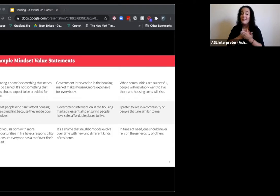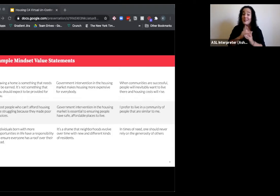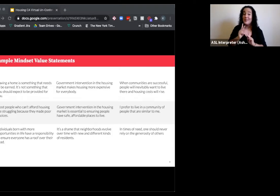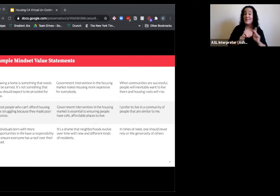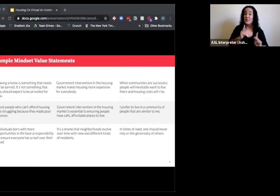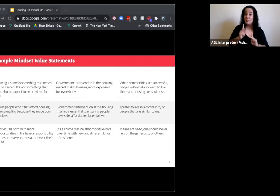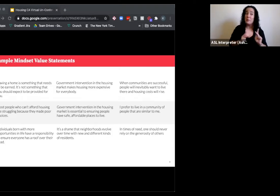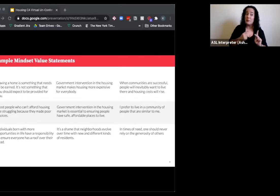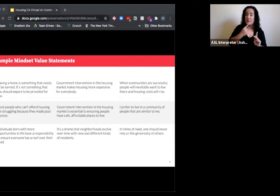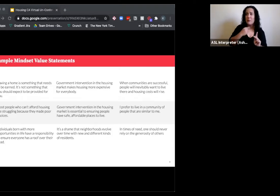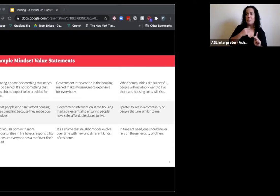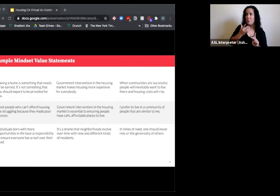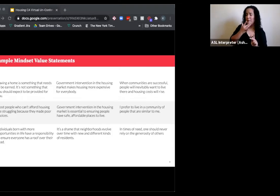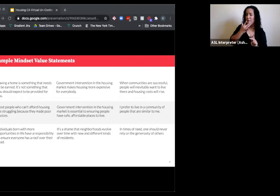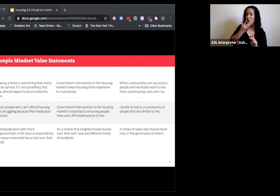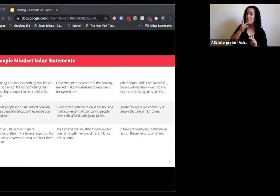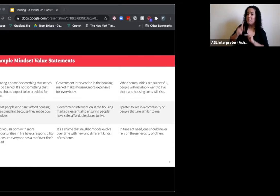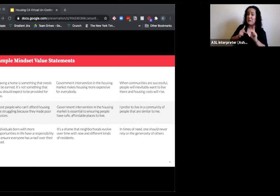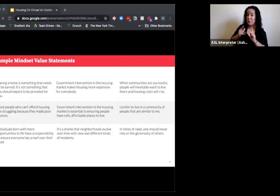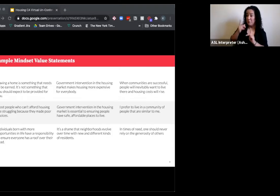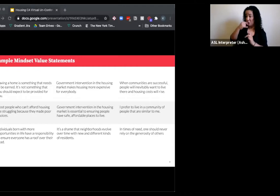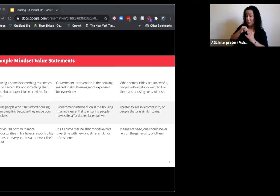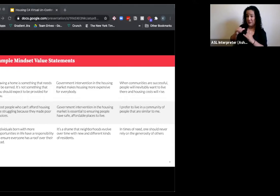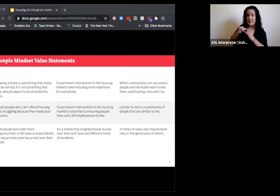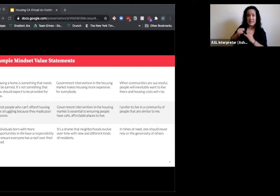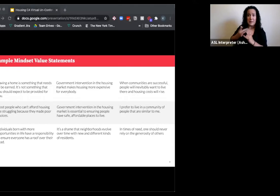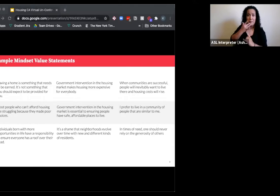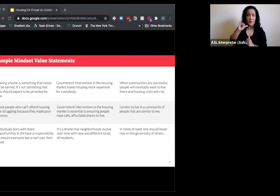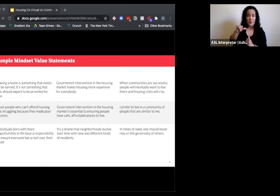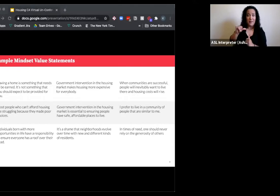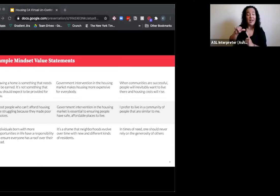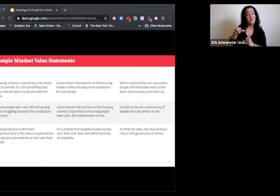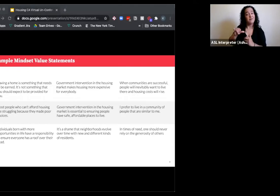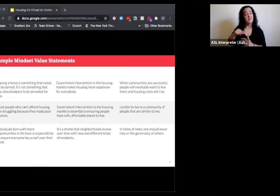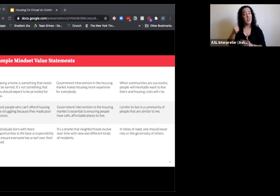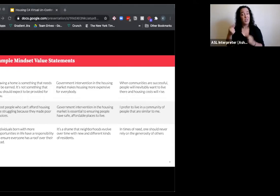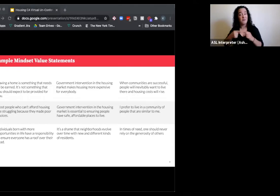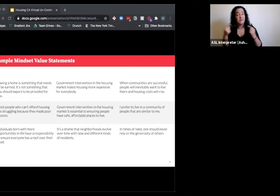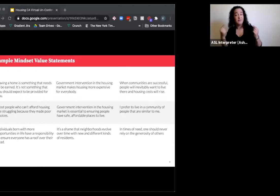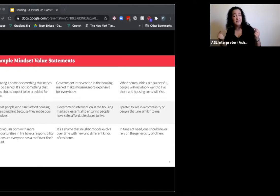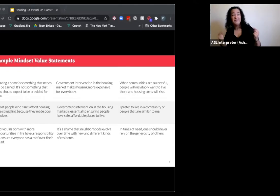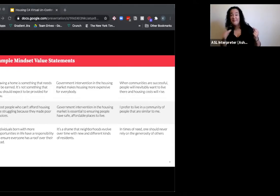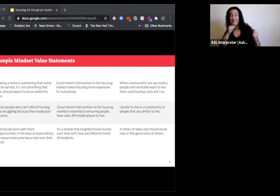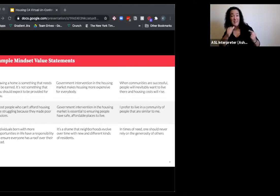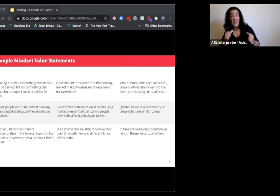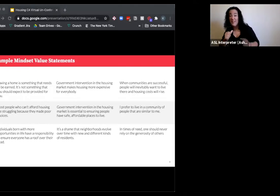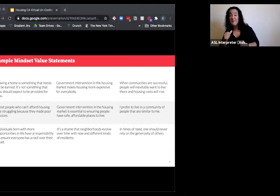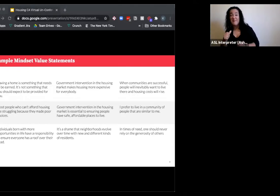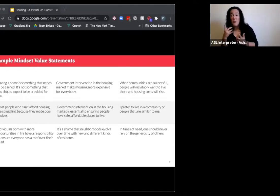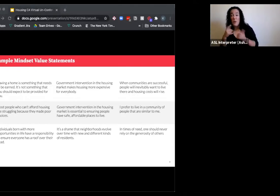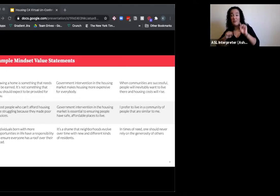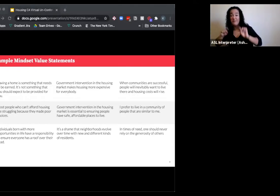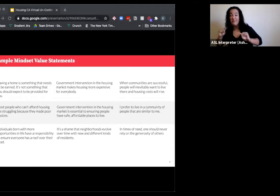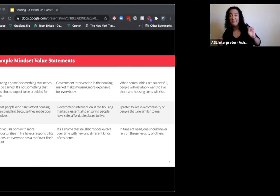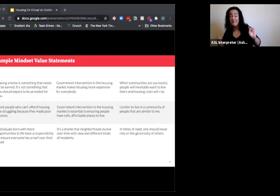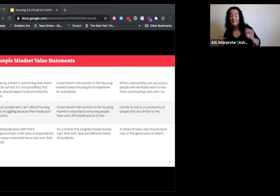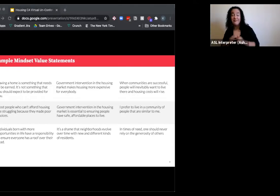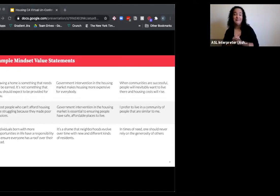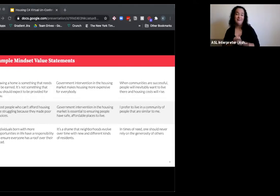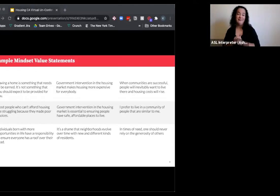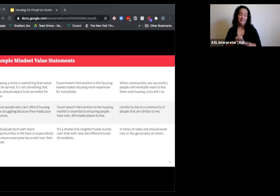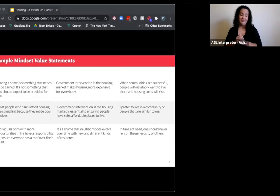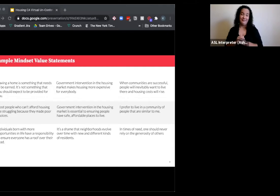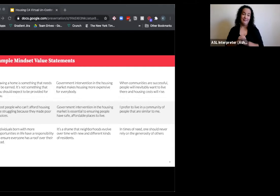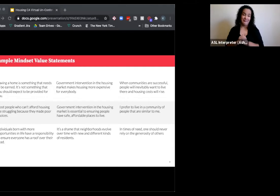to me. Some Californians very much describe them. Others, absolutely not. There's pretty